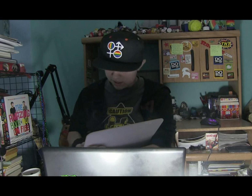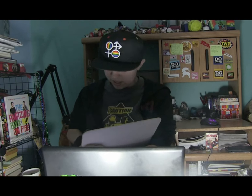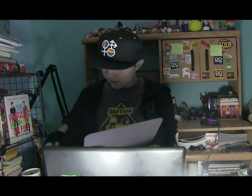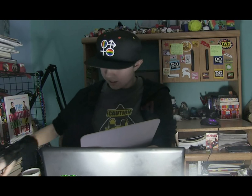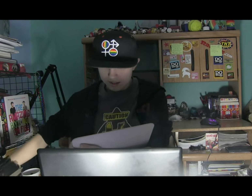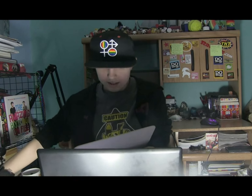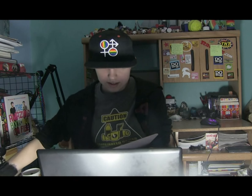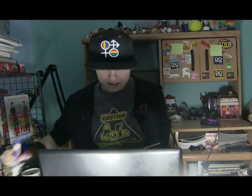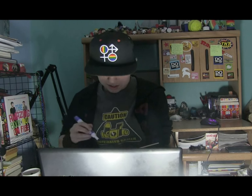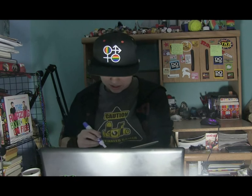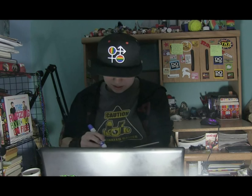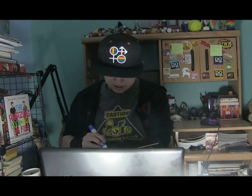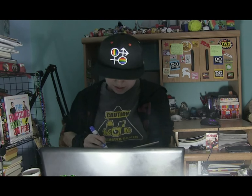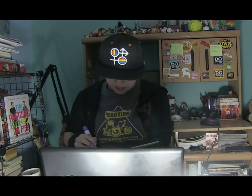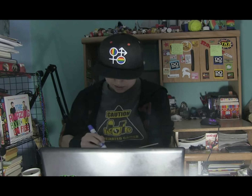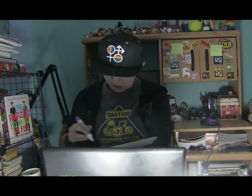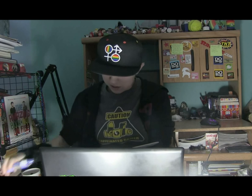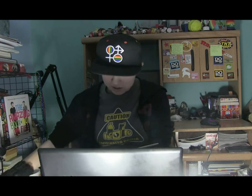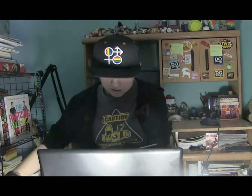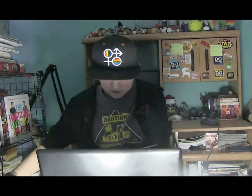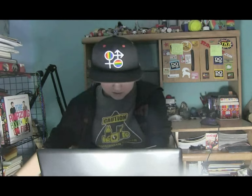Alright. Next letter.